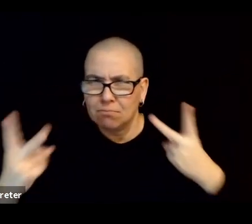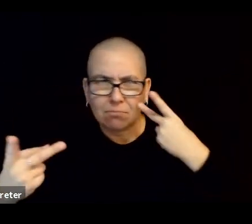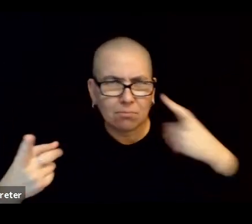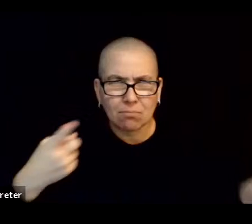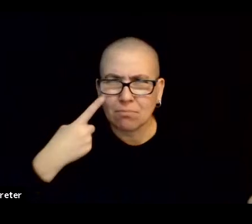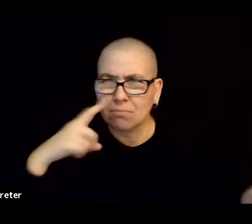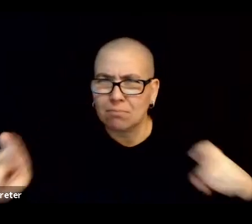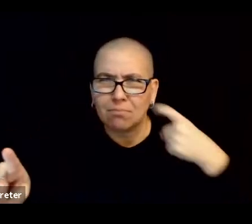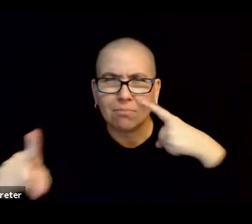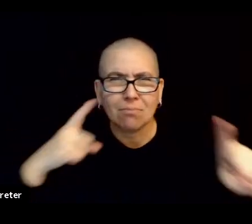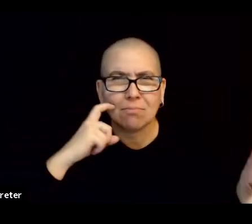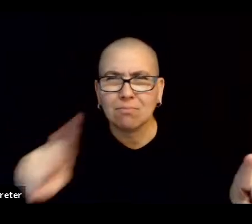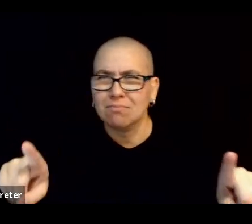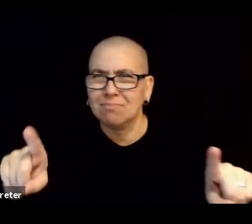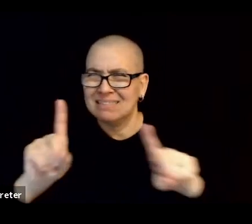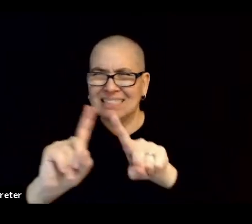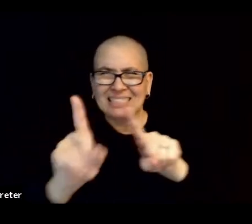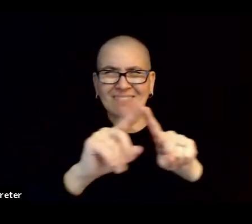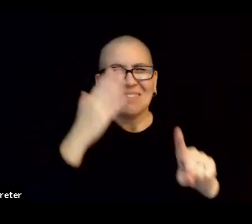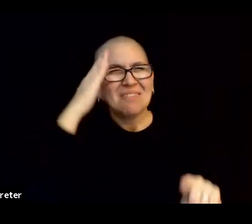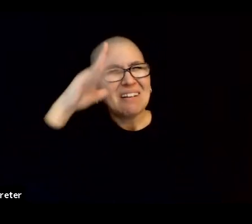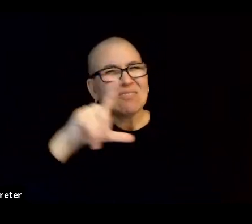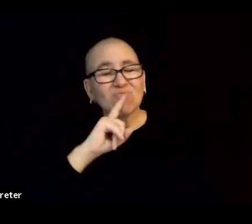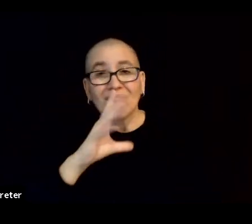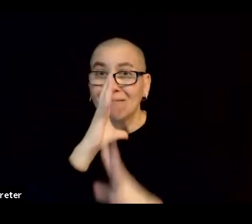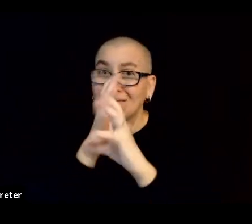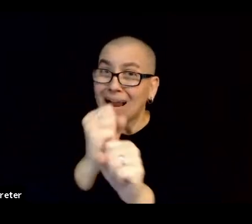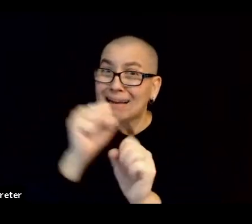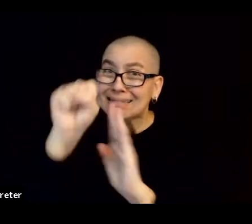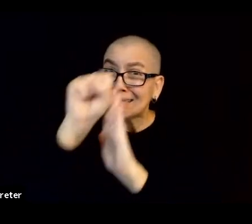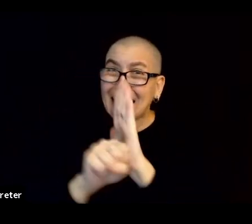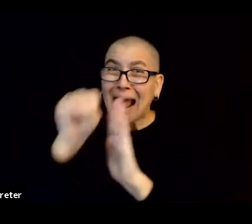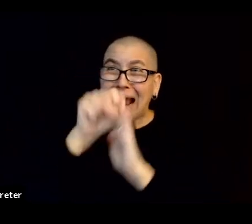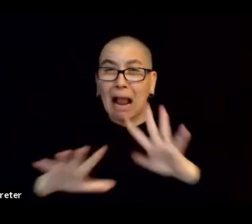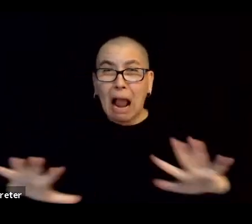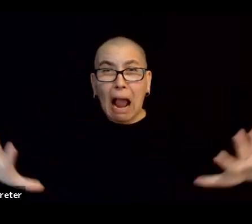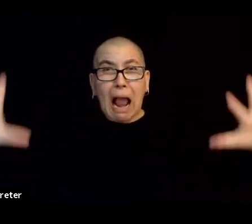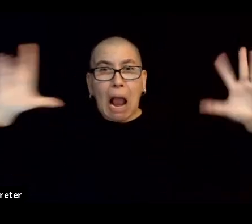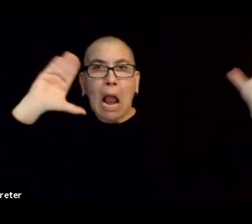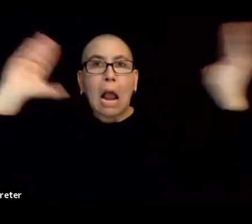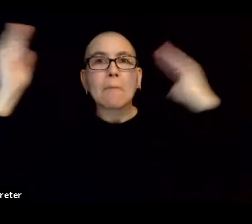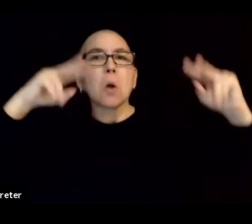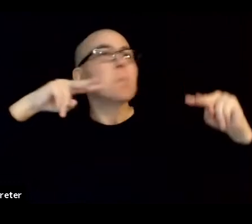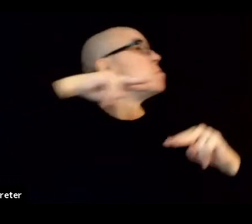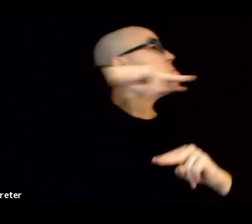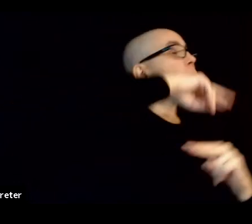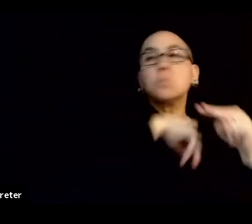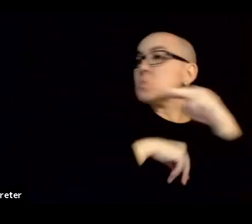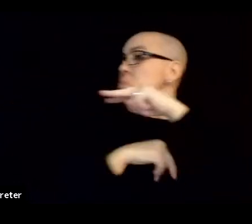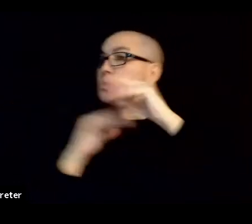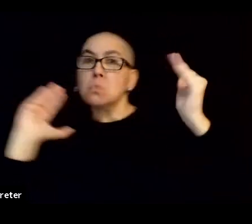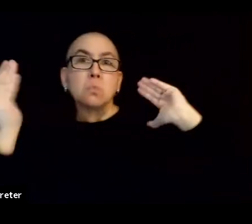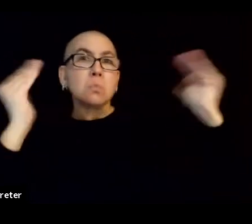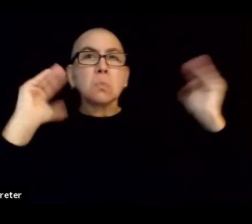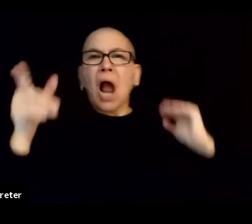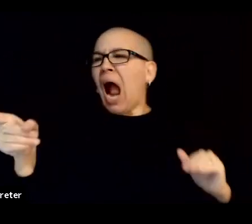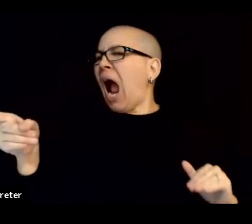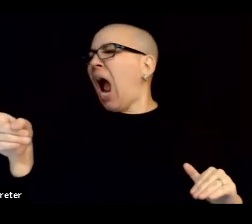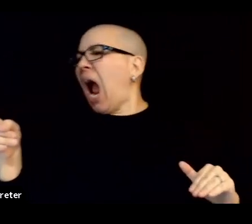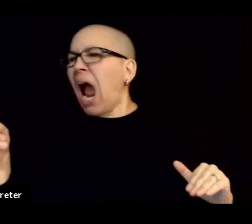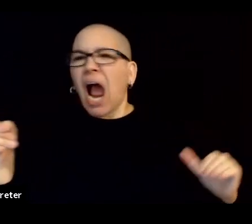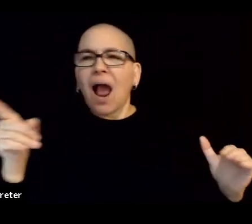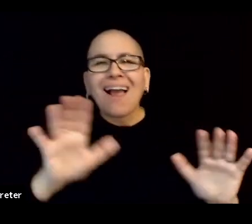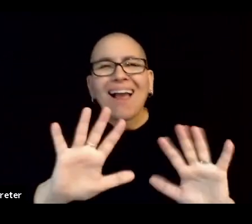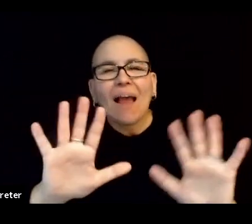compared to each other, and all states are very different. They're different in their population. They're different in their population density. They're different in their number of healthcare workers. With